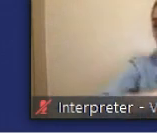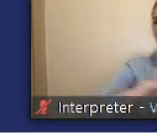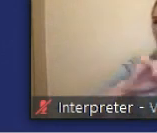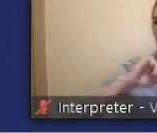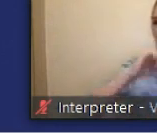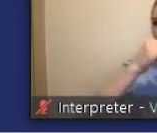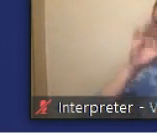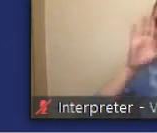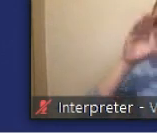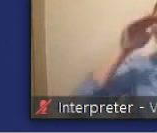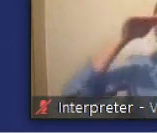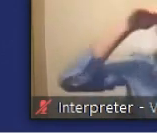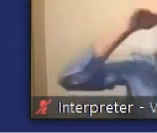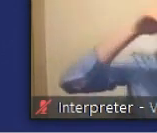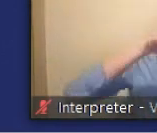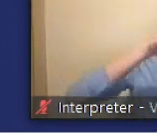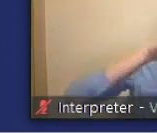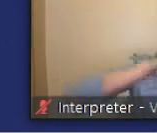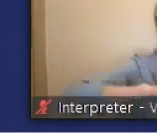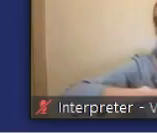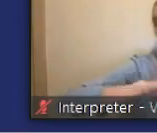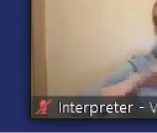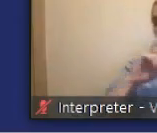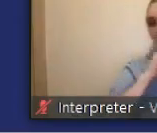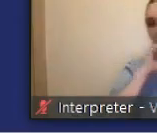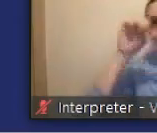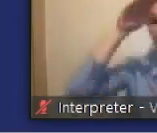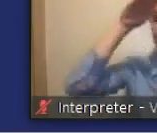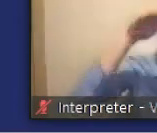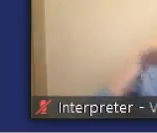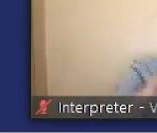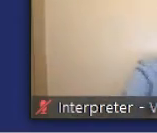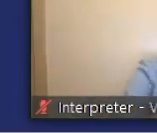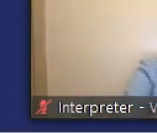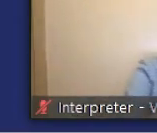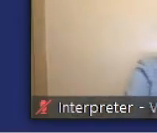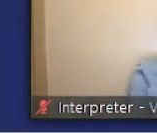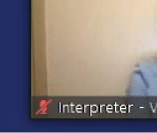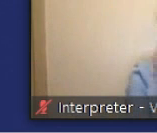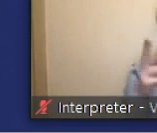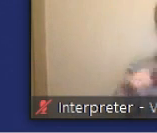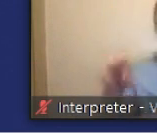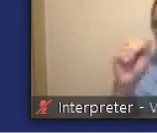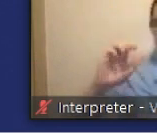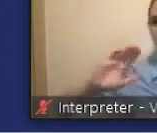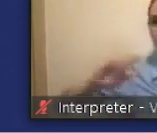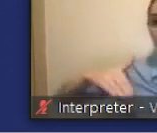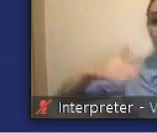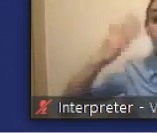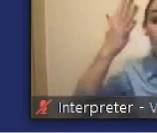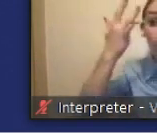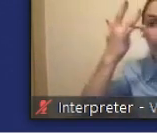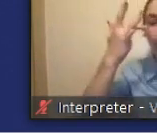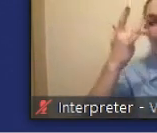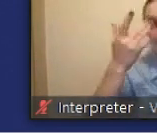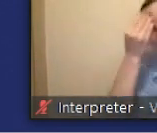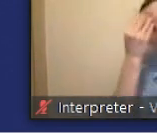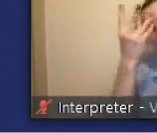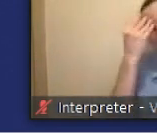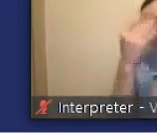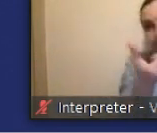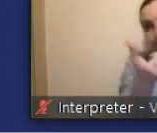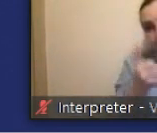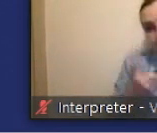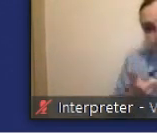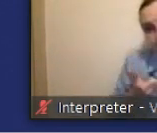decline, but have not declined as far as we might expect them to, again, because this data is a little bit lagged. But you can see that clear